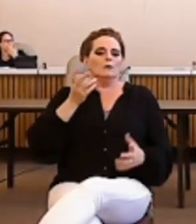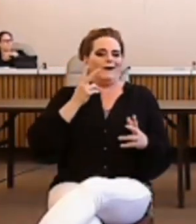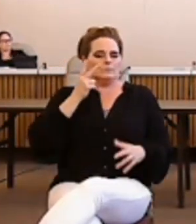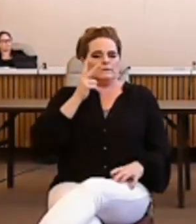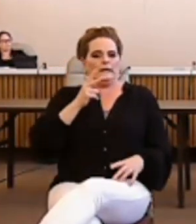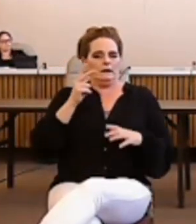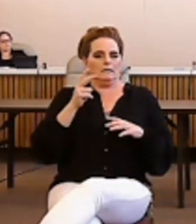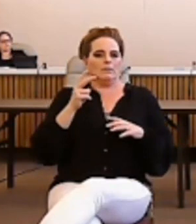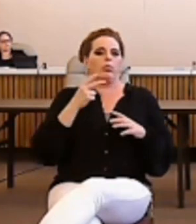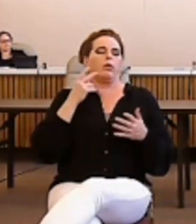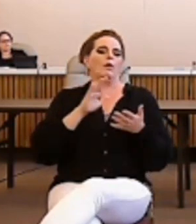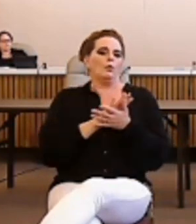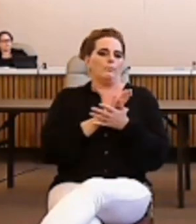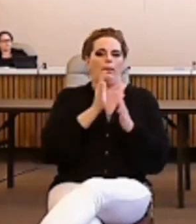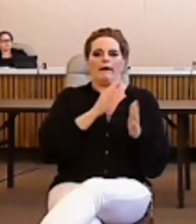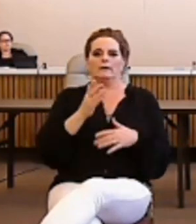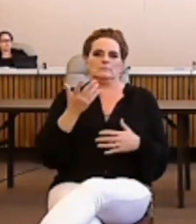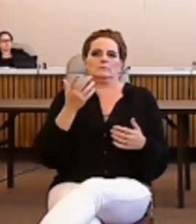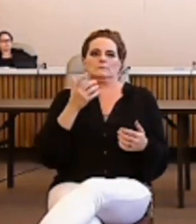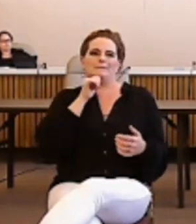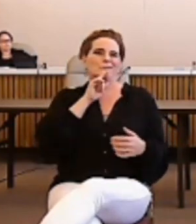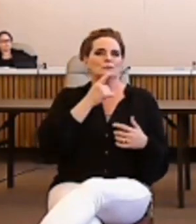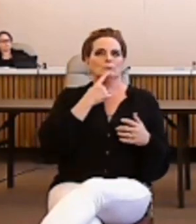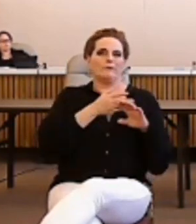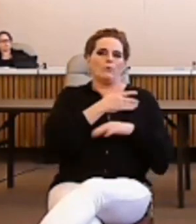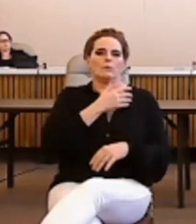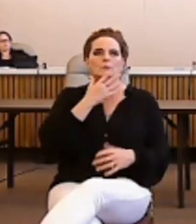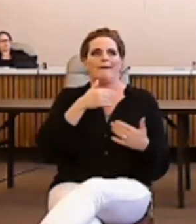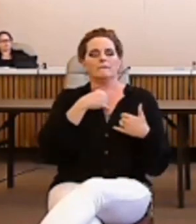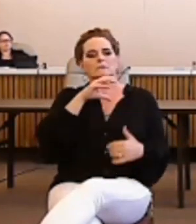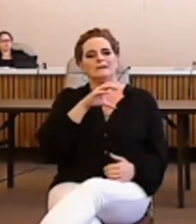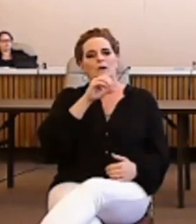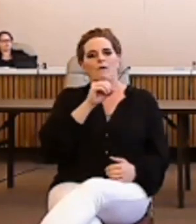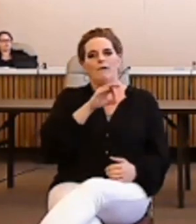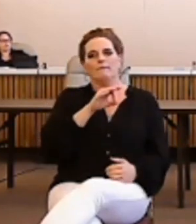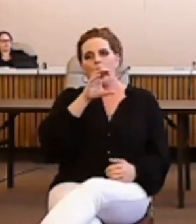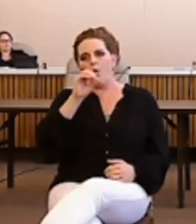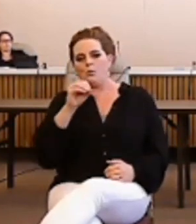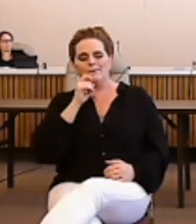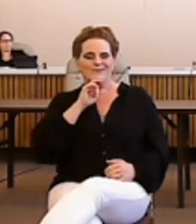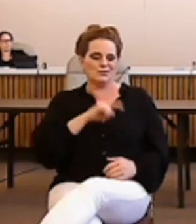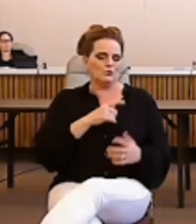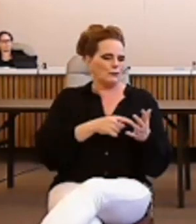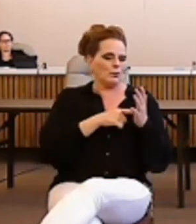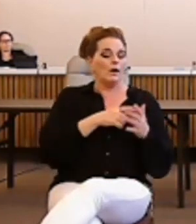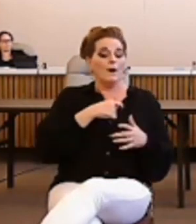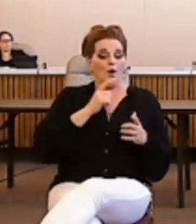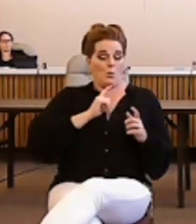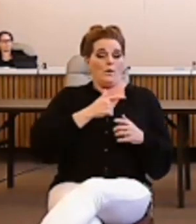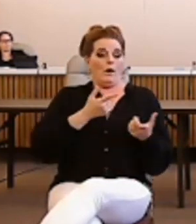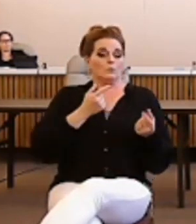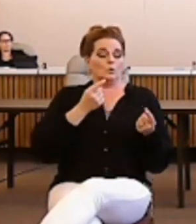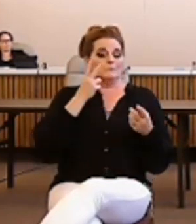we put that before a C of O, or I don't remember what the requirement is on that, but basically what we want to see